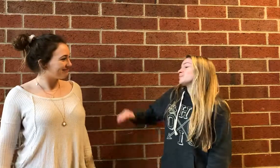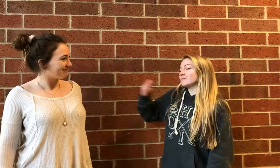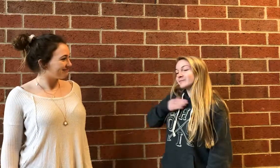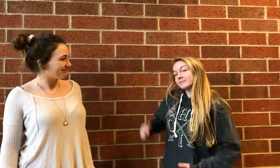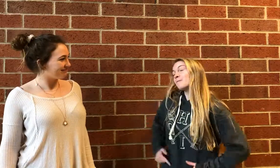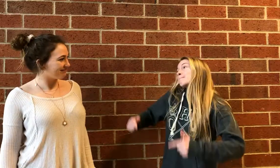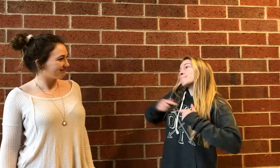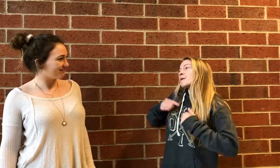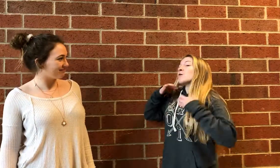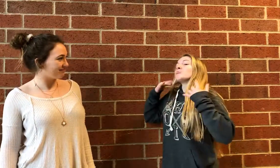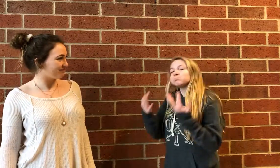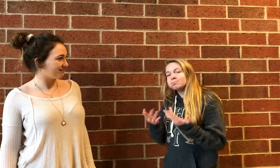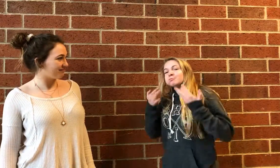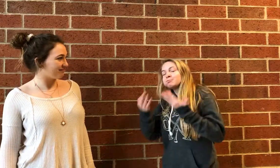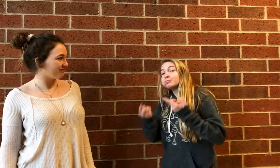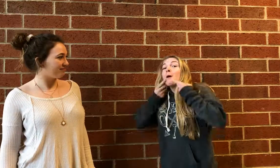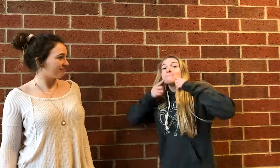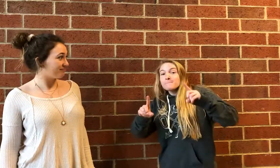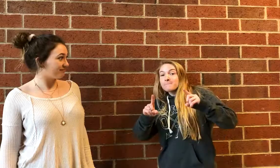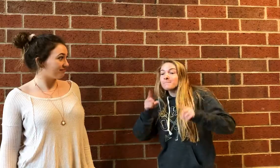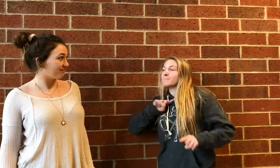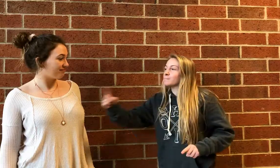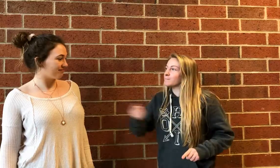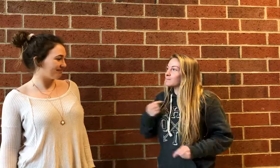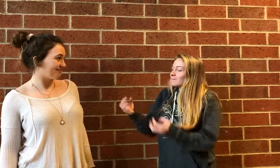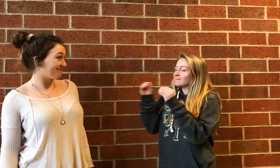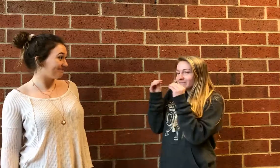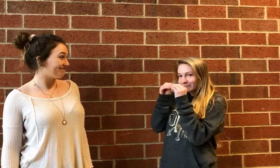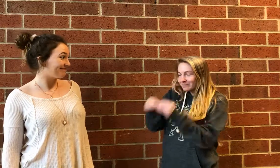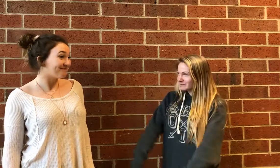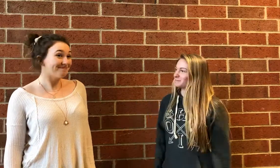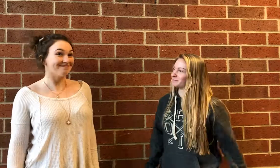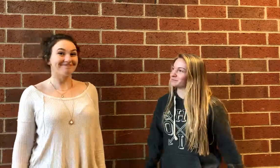I've been waiting for this my whole life. Tell me more.